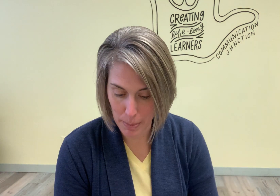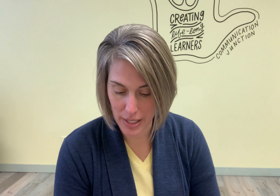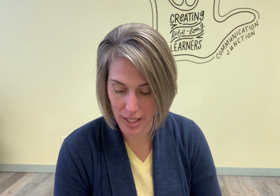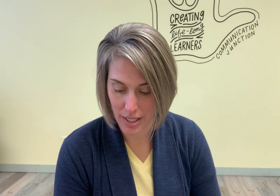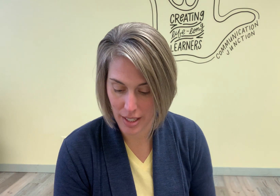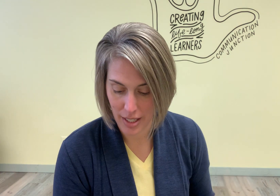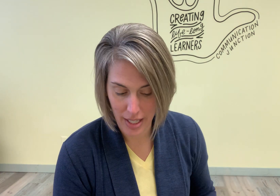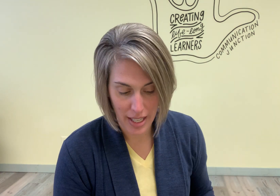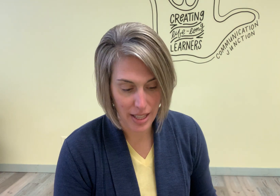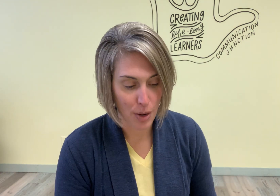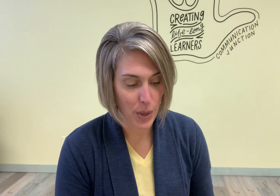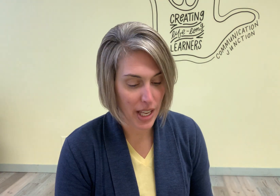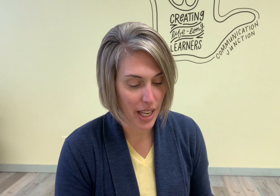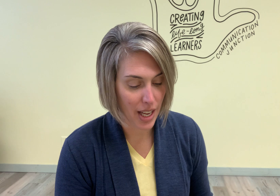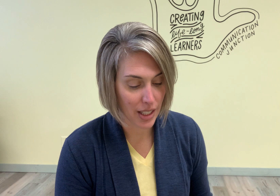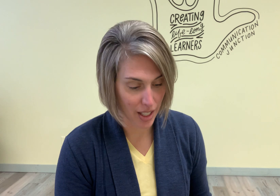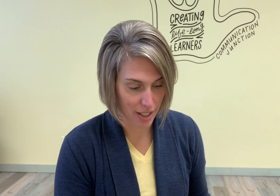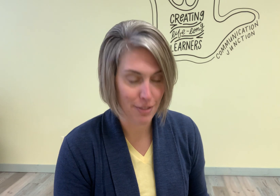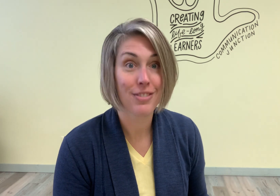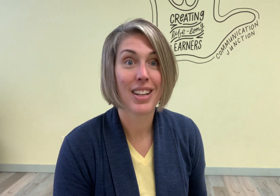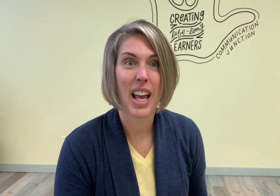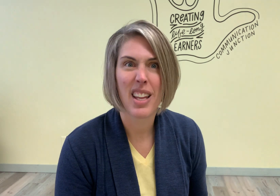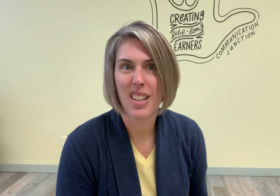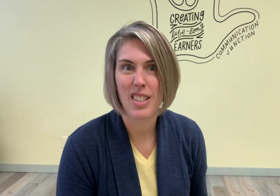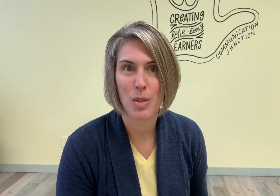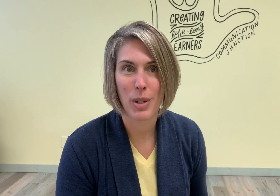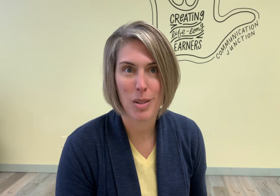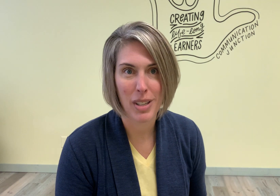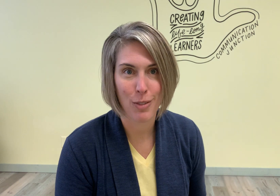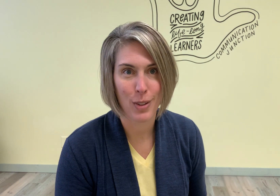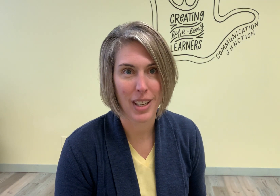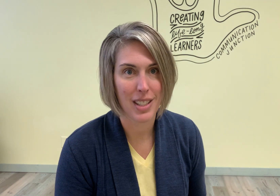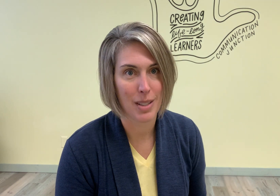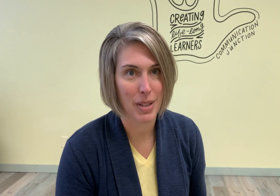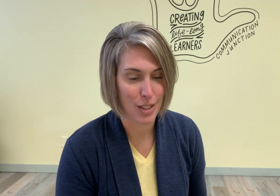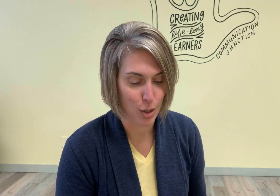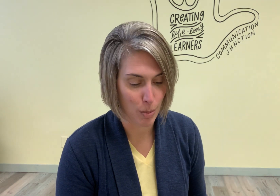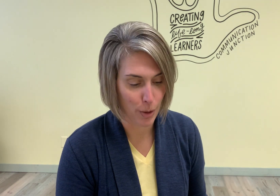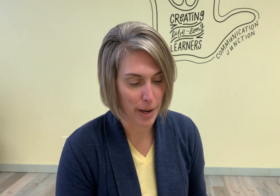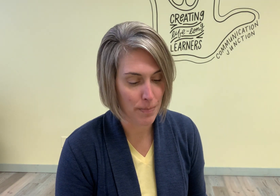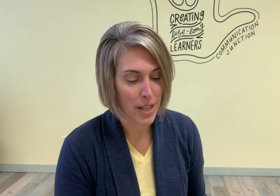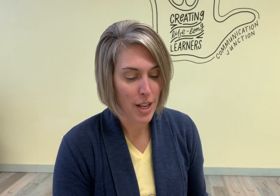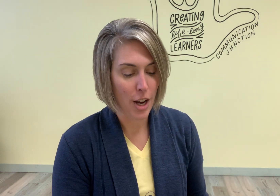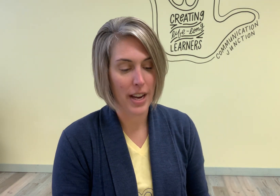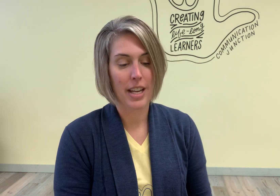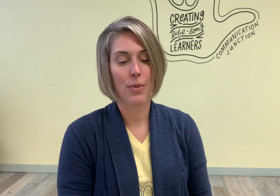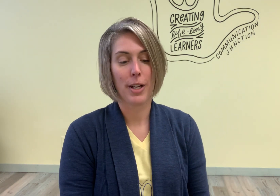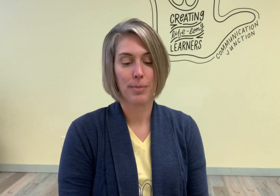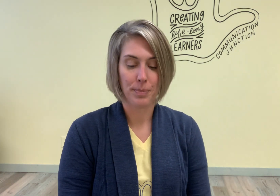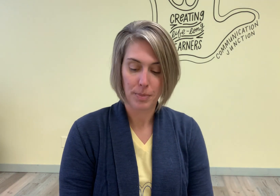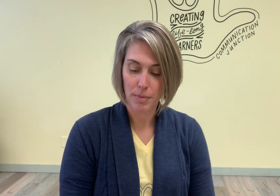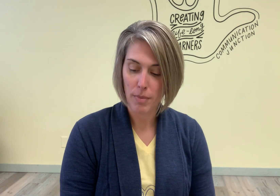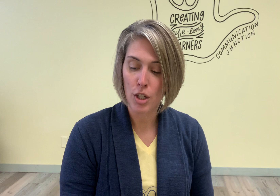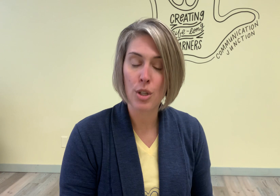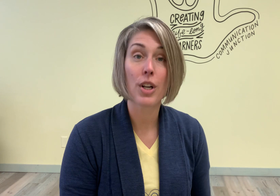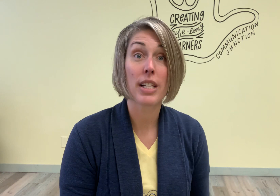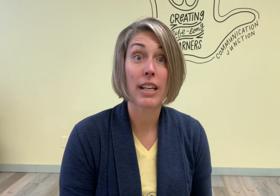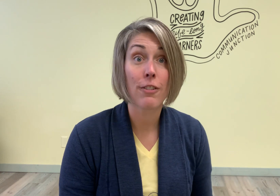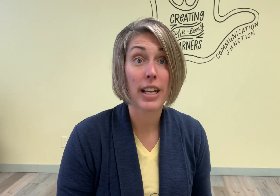concepts that we love and then just breaks them down for the kids. Makes it super great. All right, here we go. So our sign for I